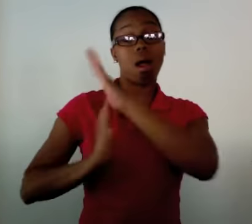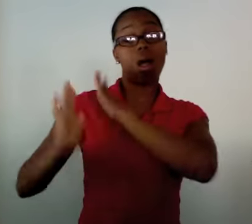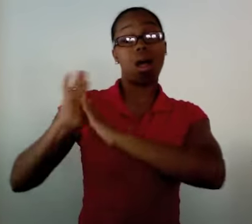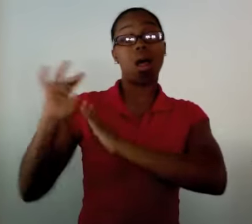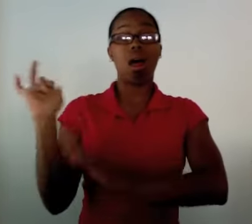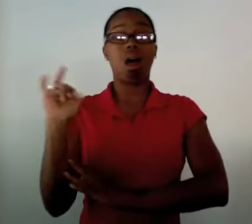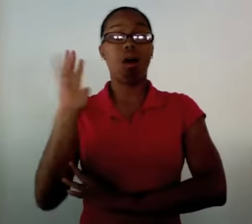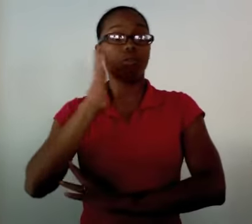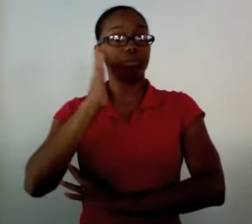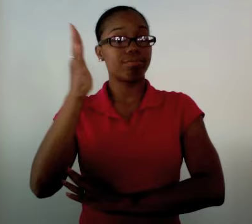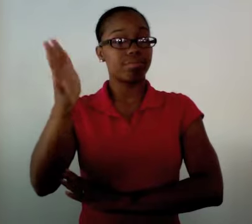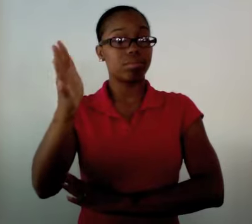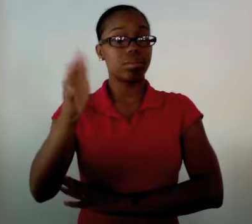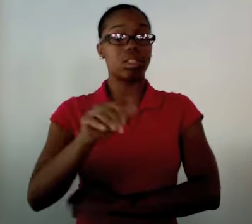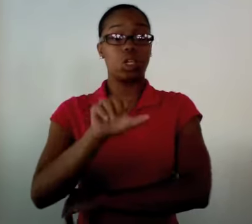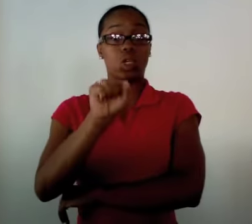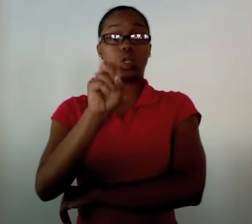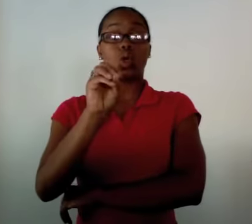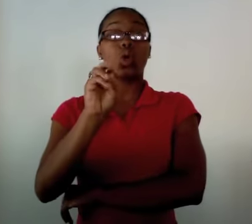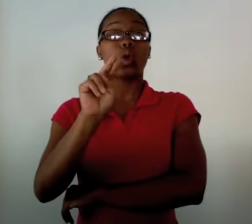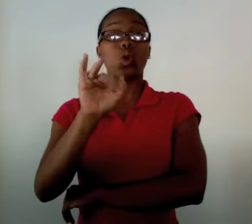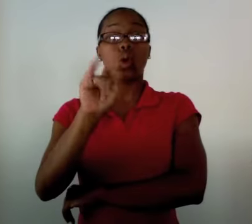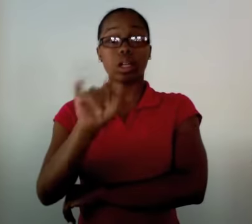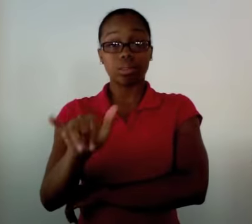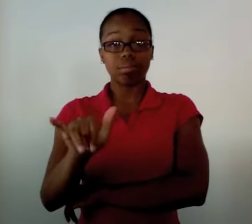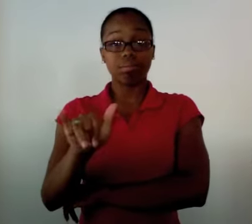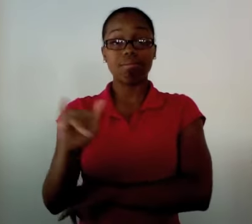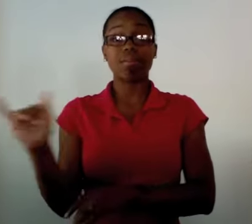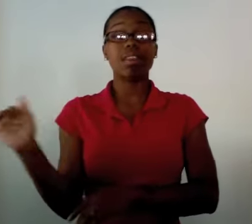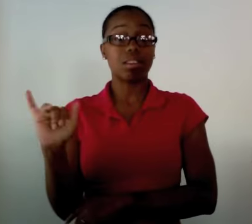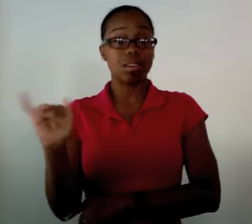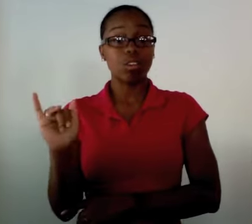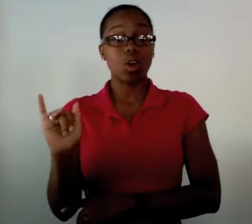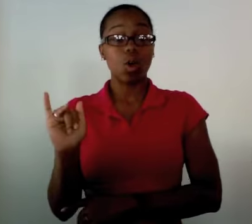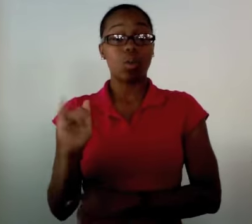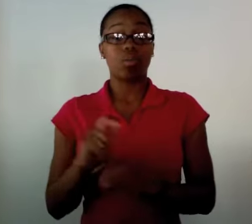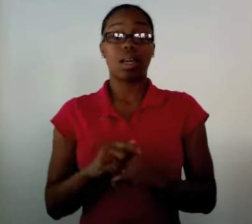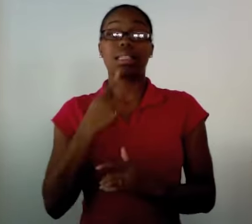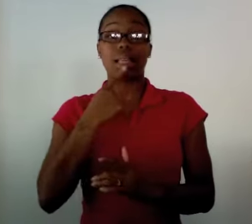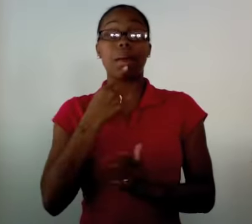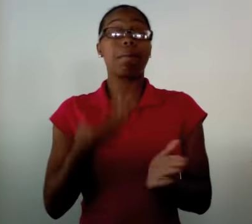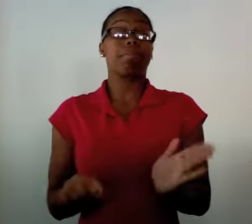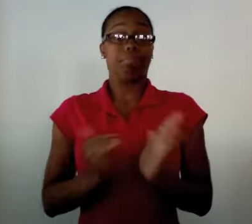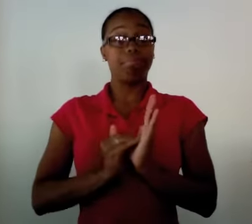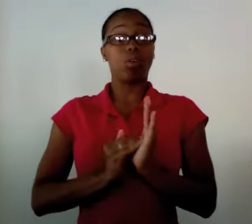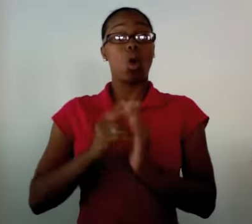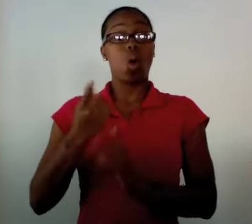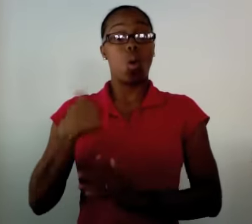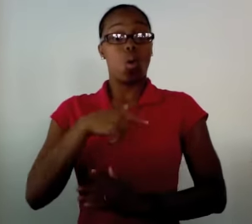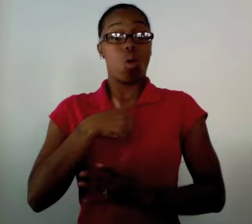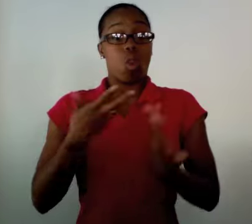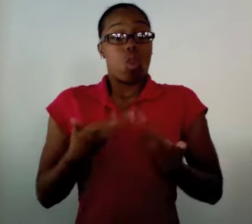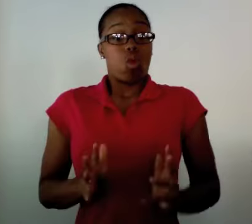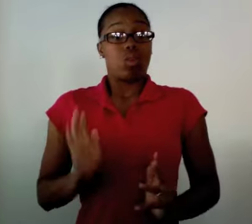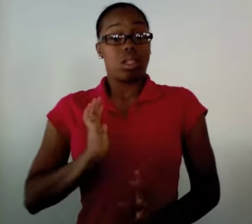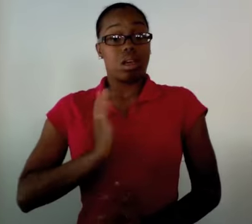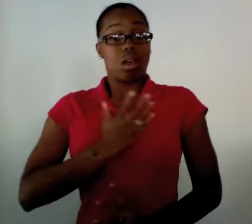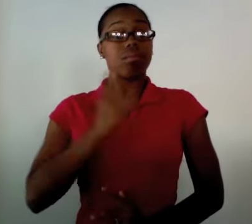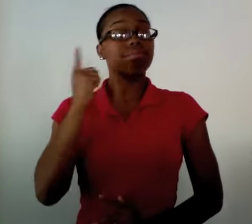So, sonority is time and meaning, a great quote. I said at the beginning, we're losing our listening. Why did I say that? Well, there are a lot of reasons for